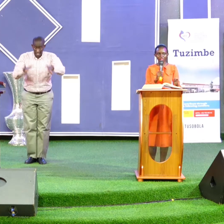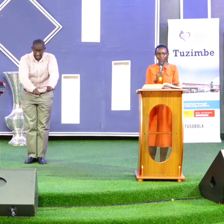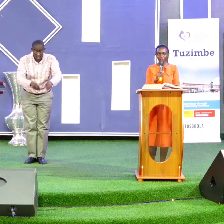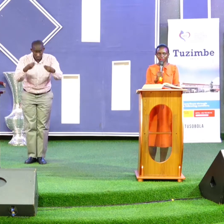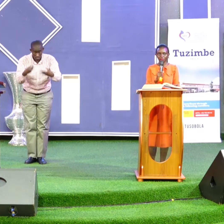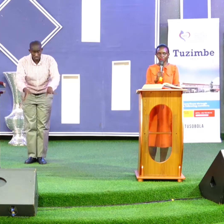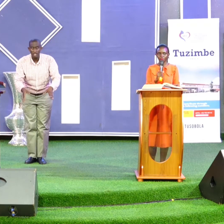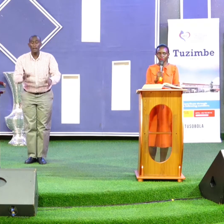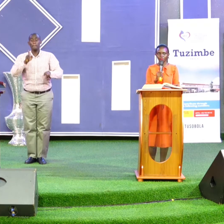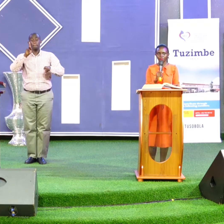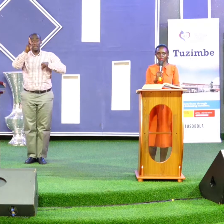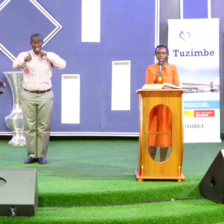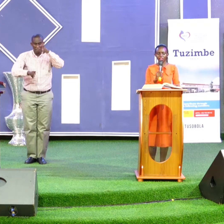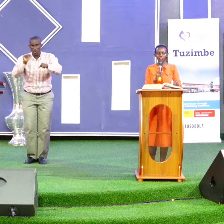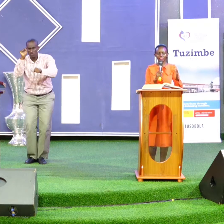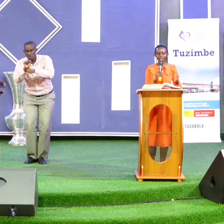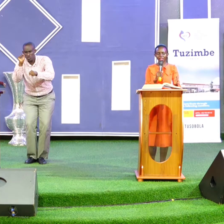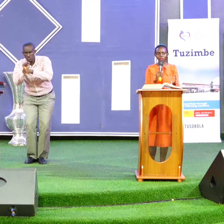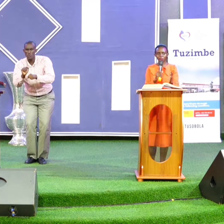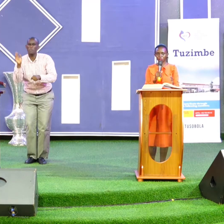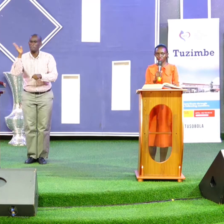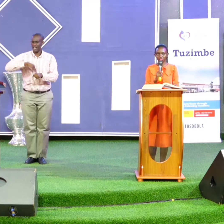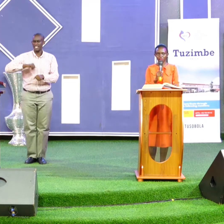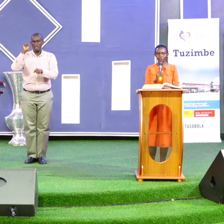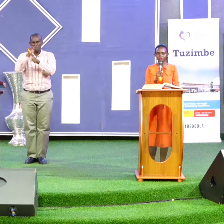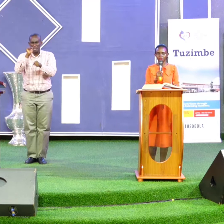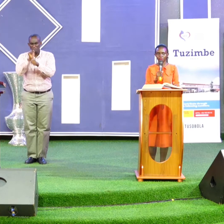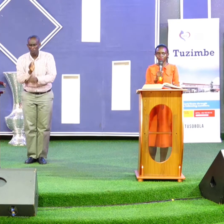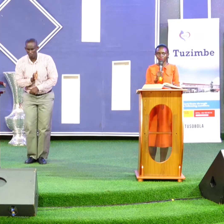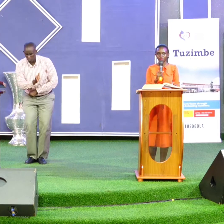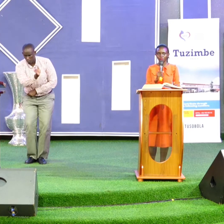do whatever. It will take us off course.